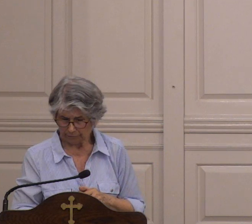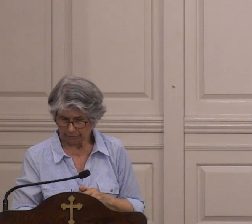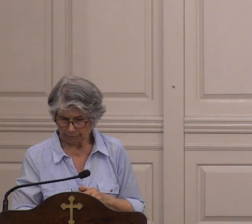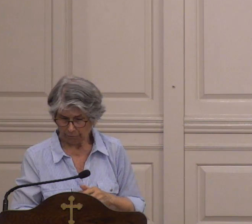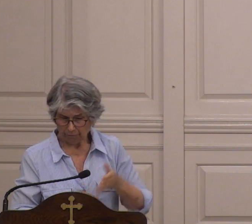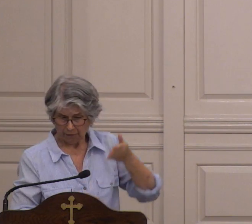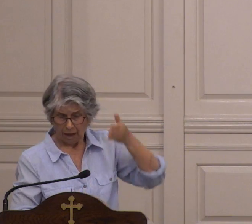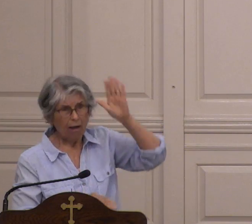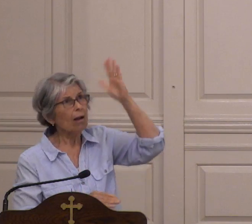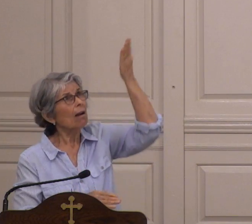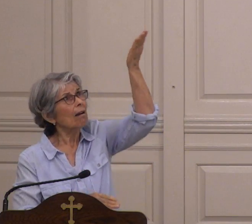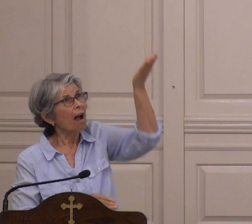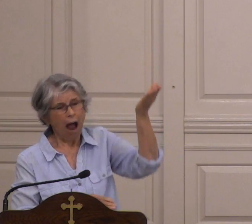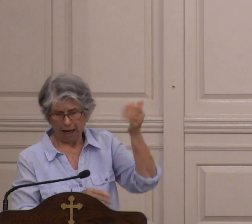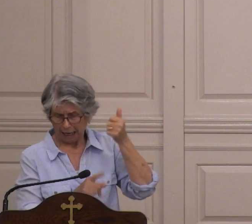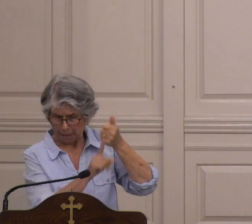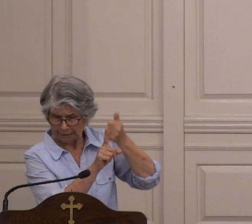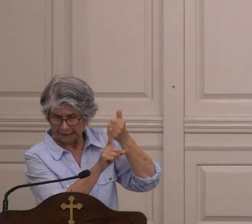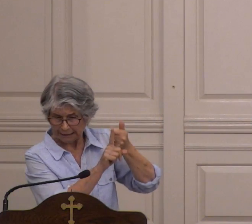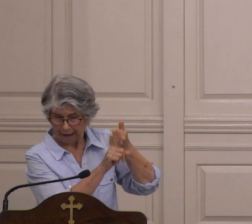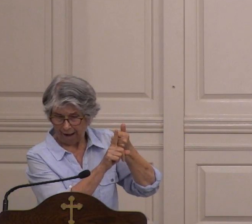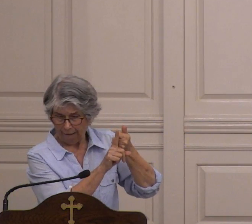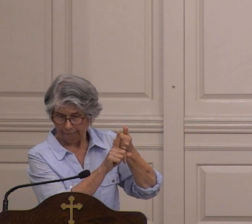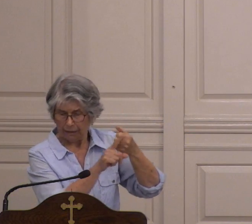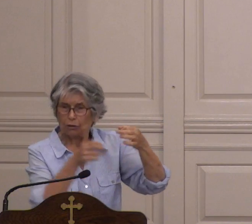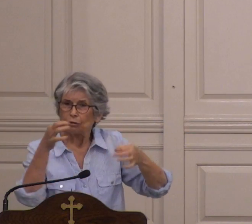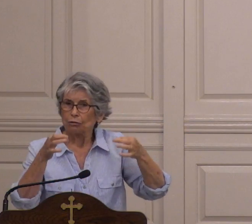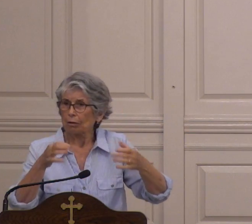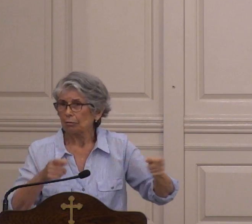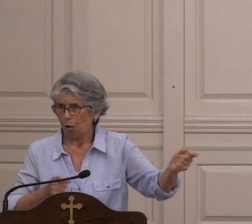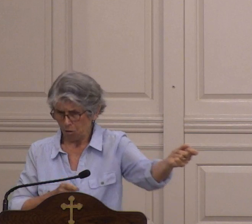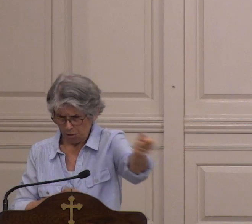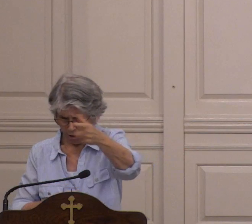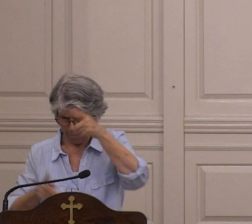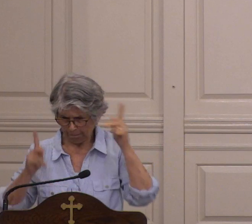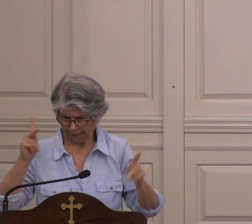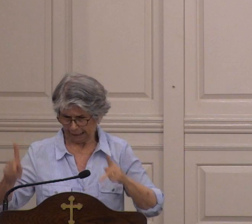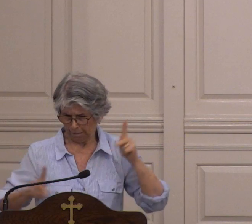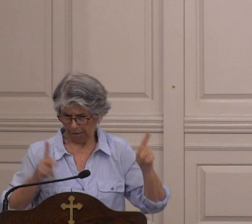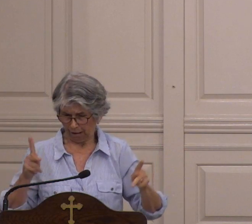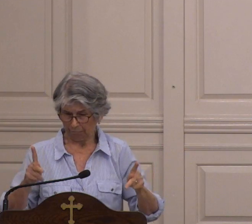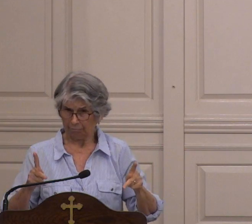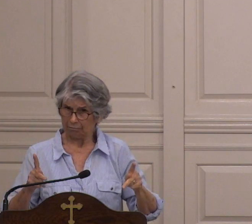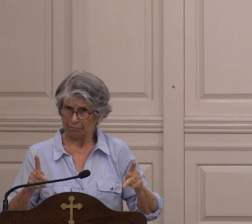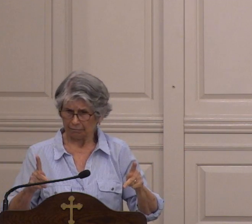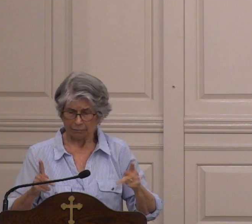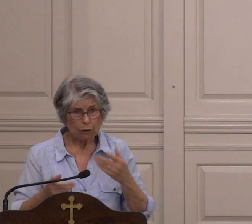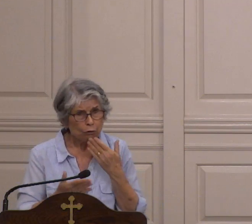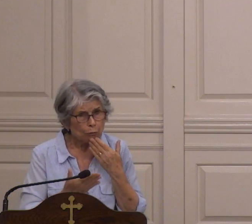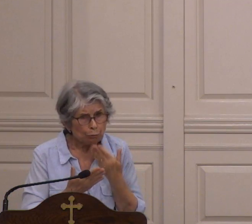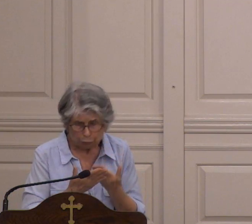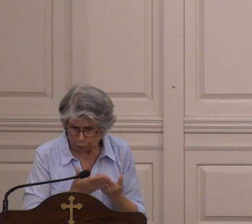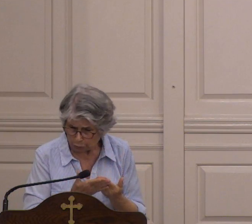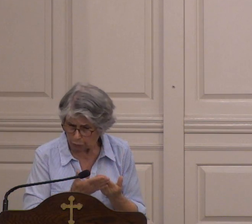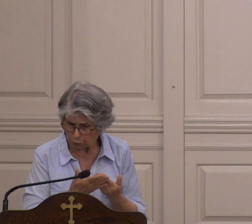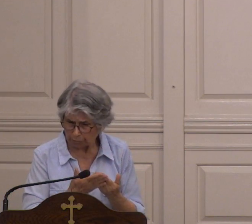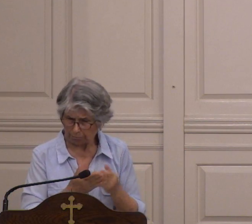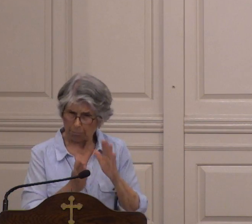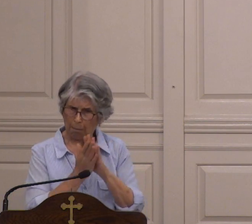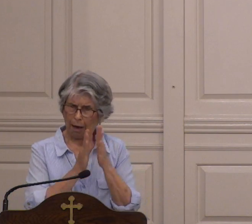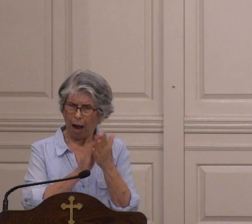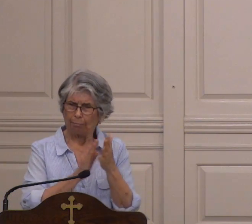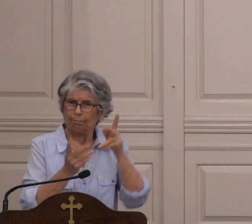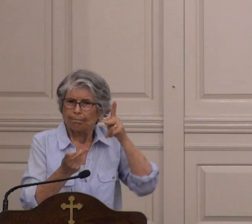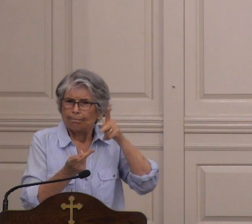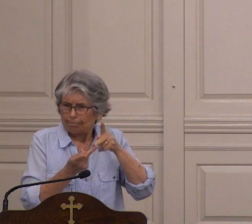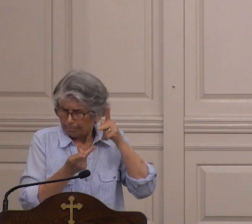heaven, and God the judge of all, and the spirits of the just